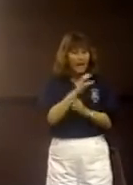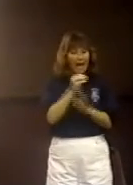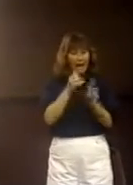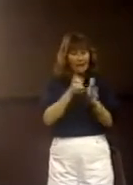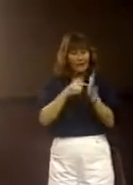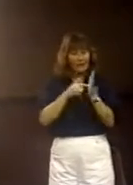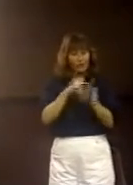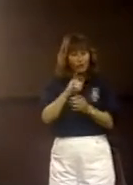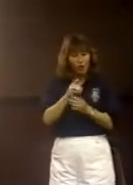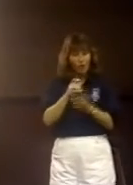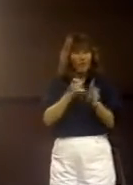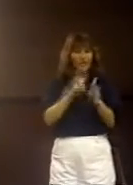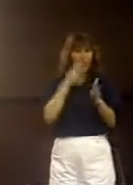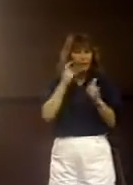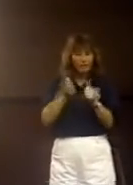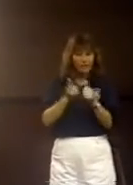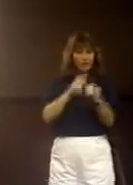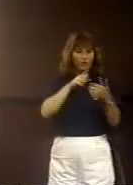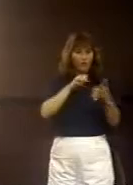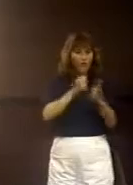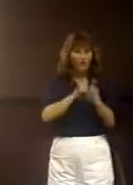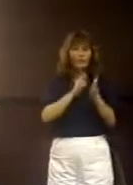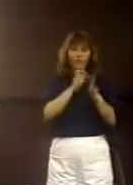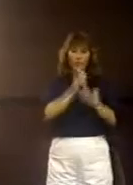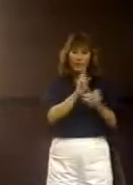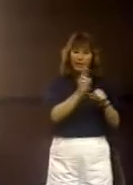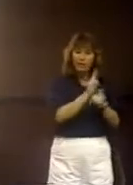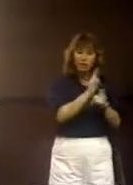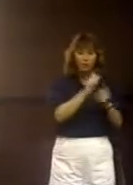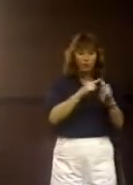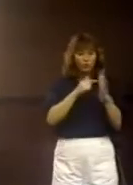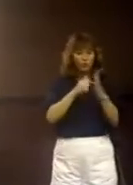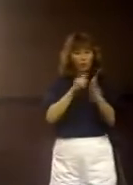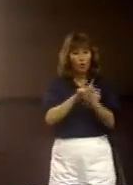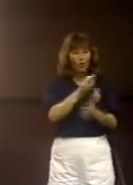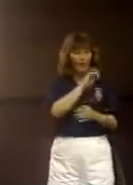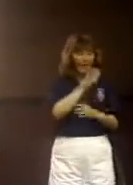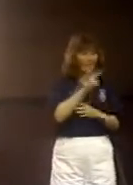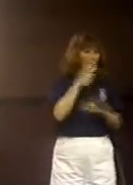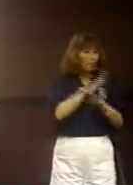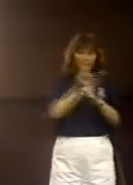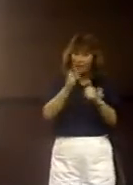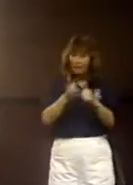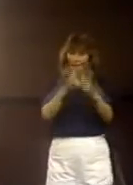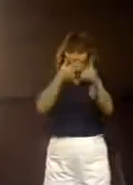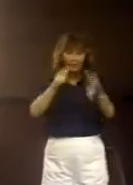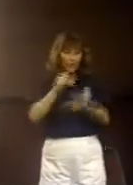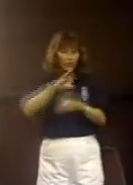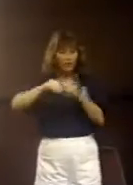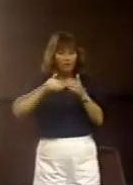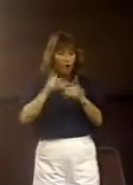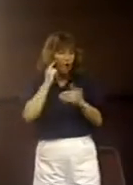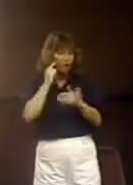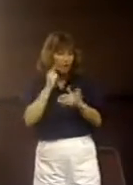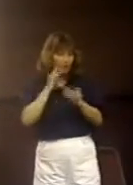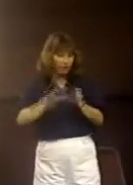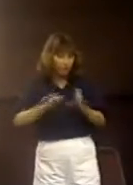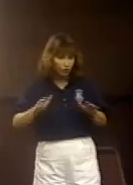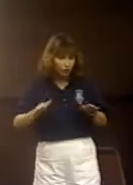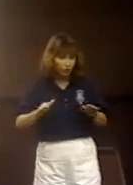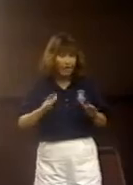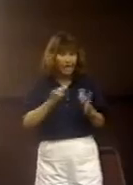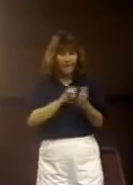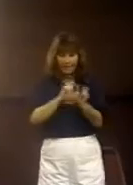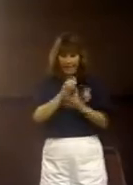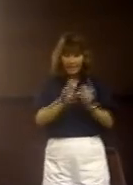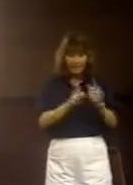And it showed, it was the first study that we could really use to show that ASL was not the first language of all deaf children. I mean,